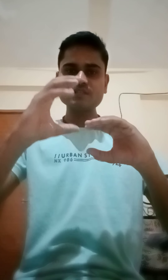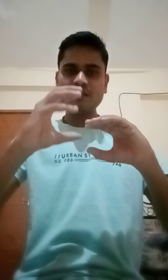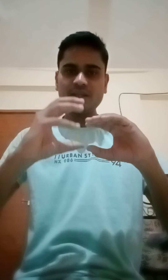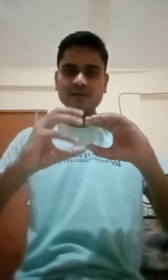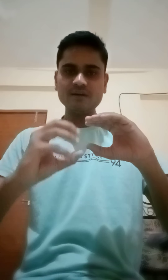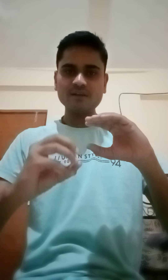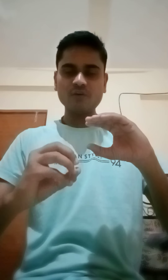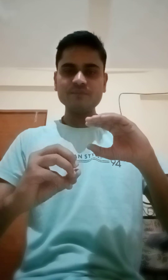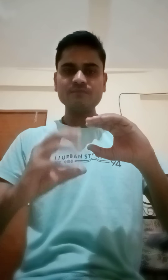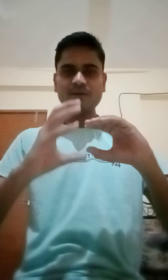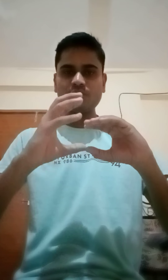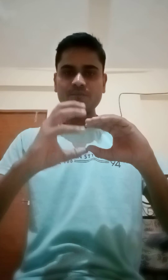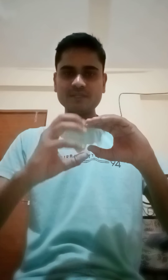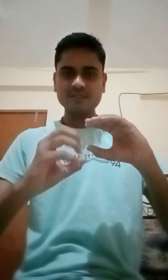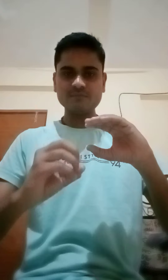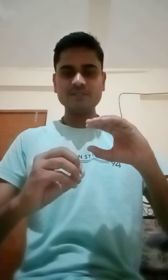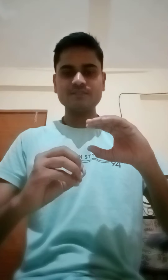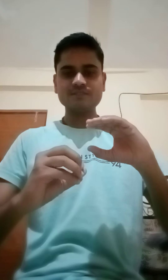a layer of the fiber optic cables.